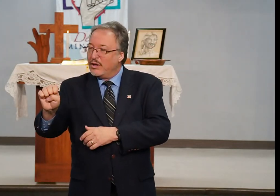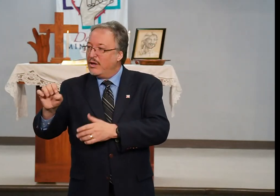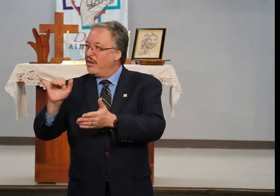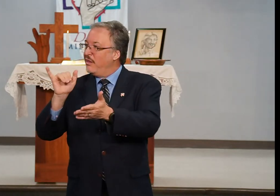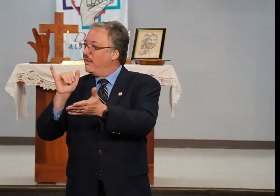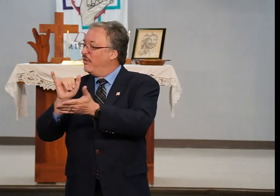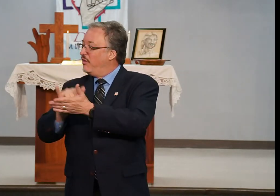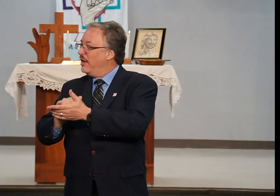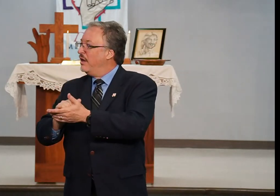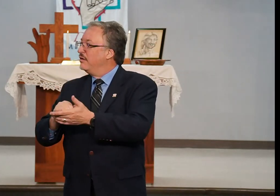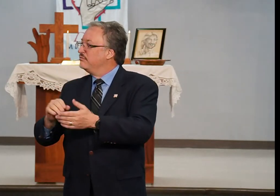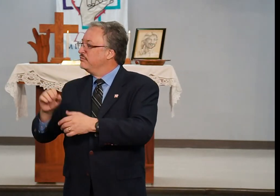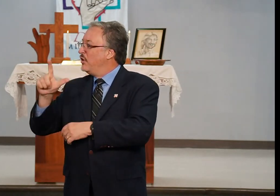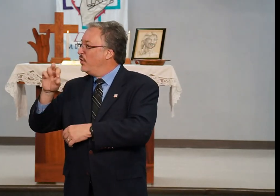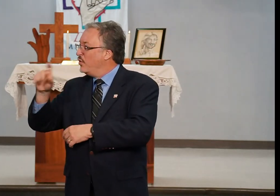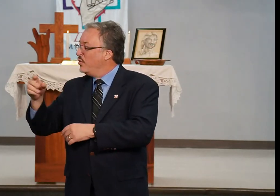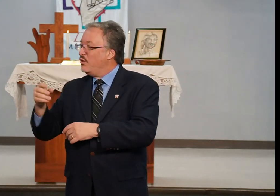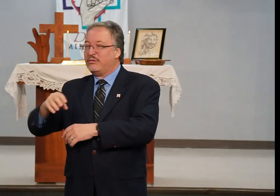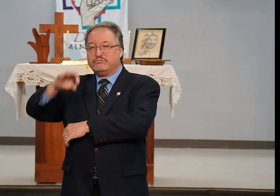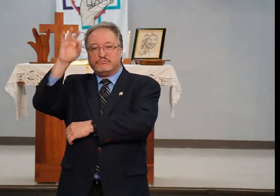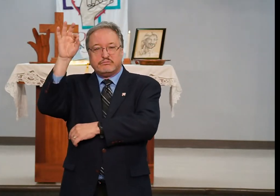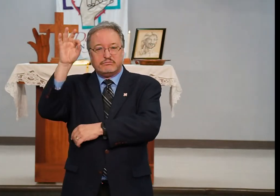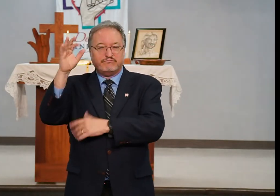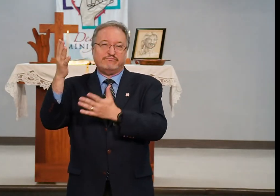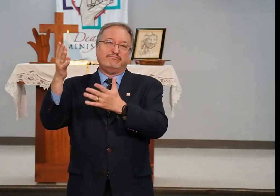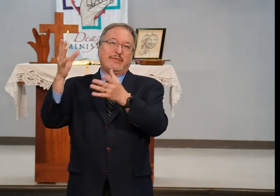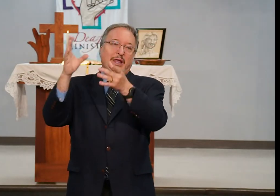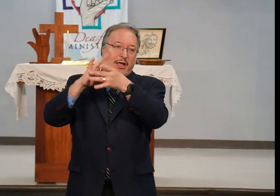We see, too, that Luke